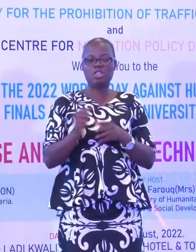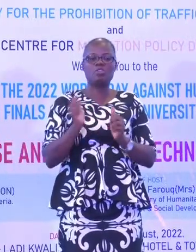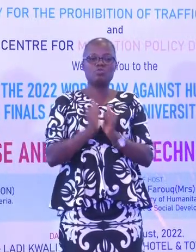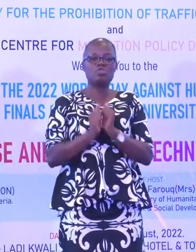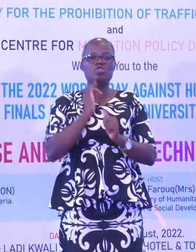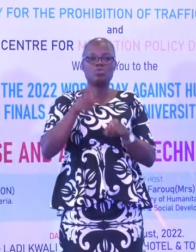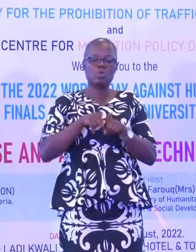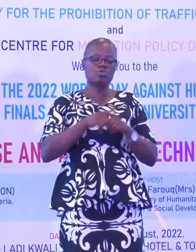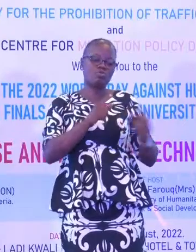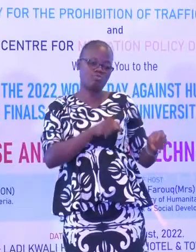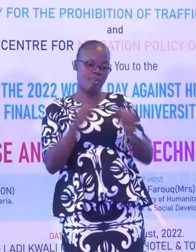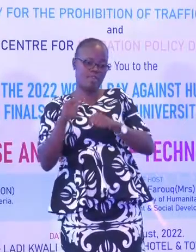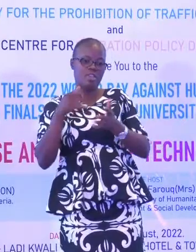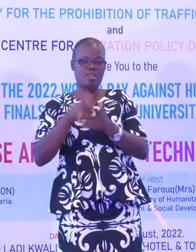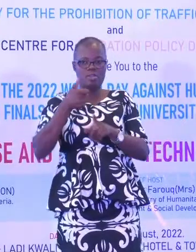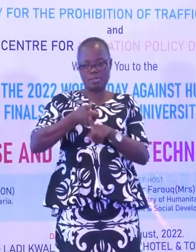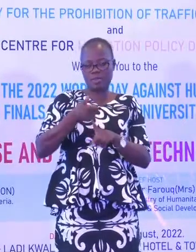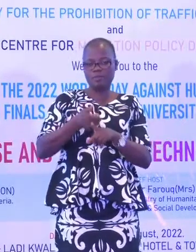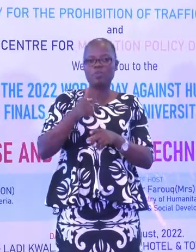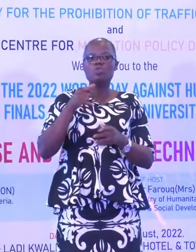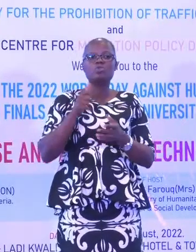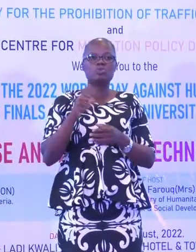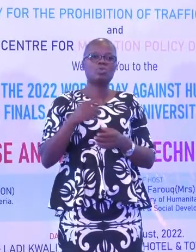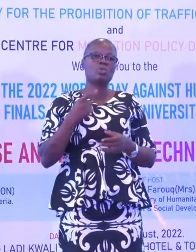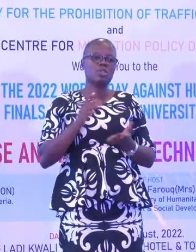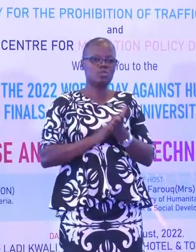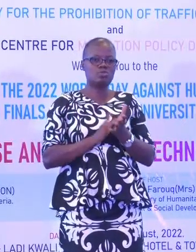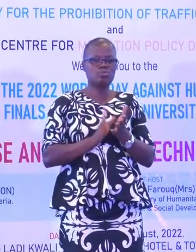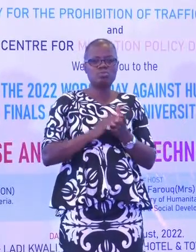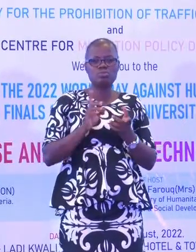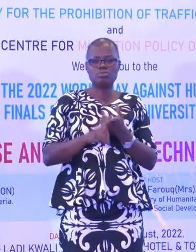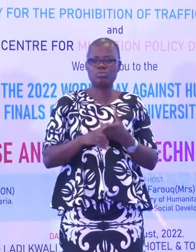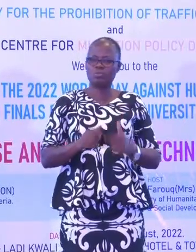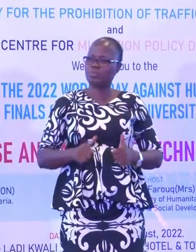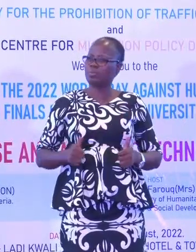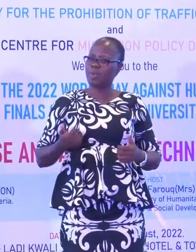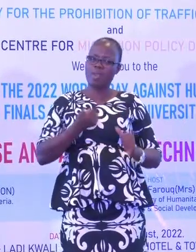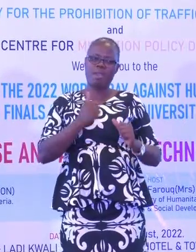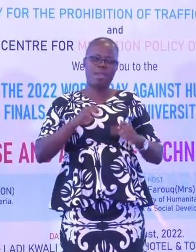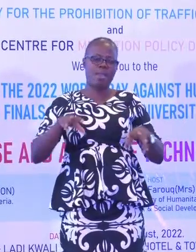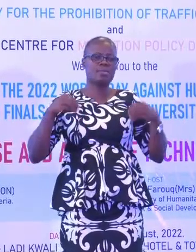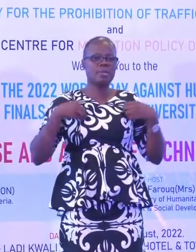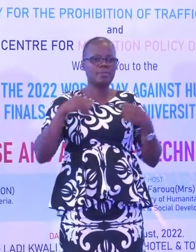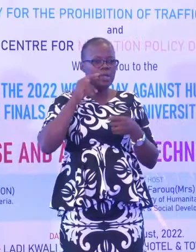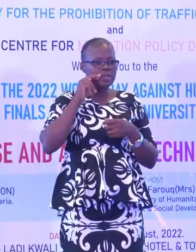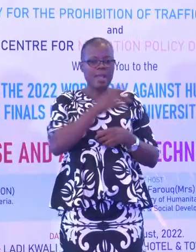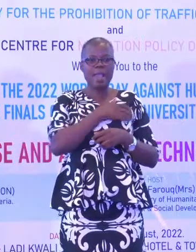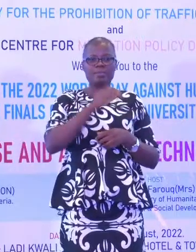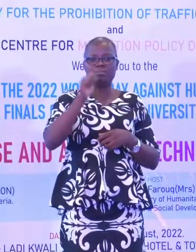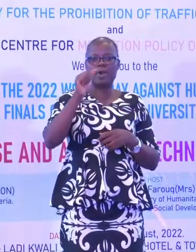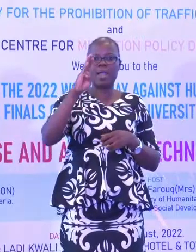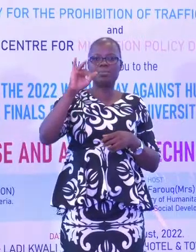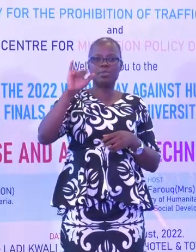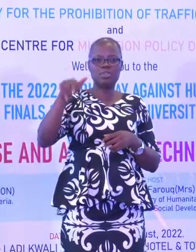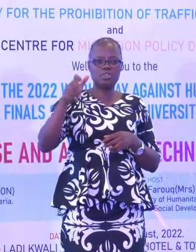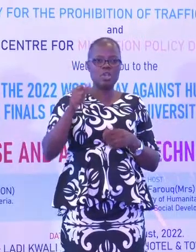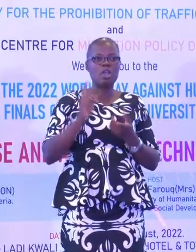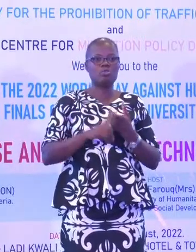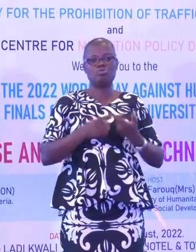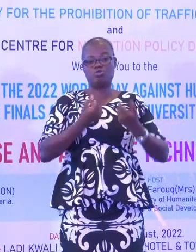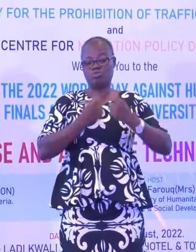trafficking starts. So we're supporting both Nigeria and Niger to enhance data